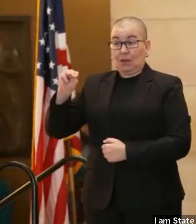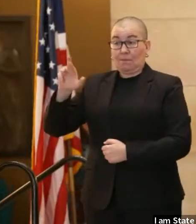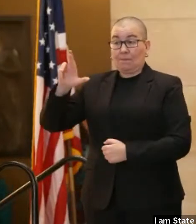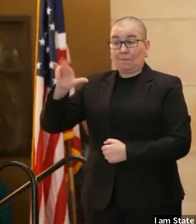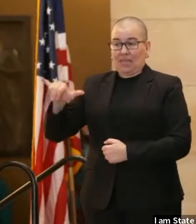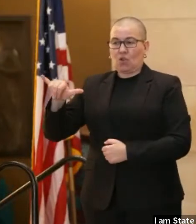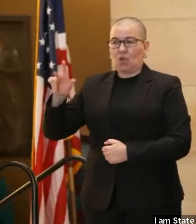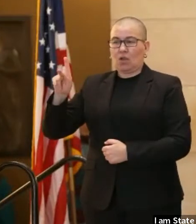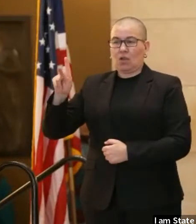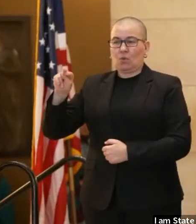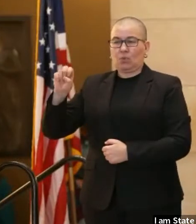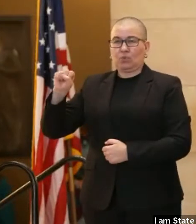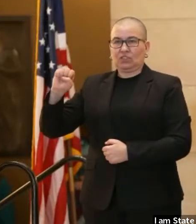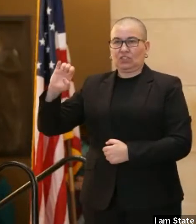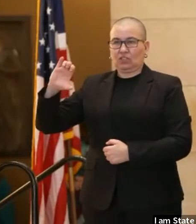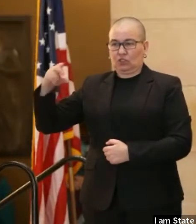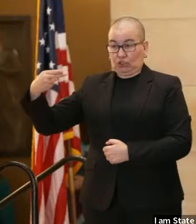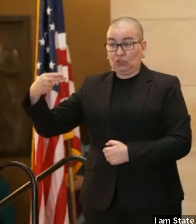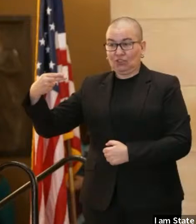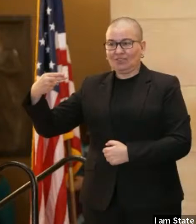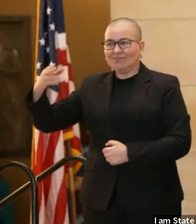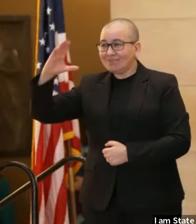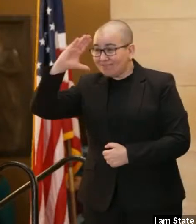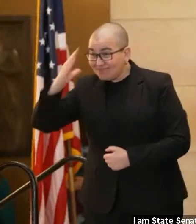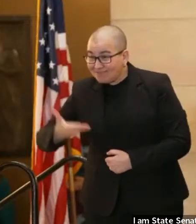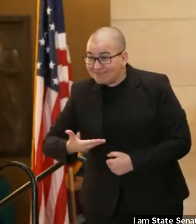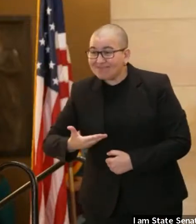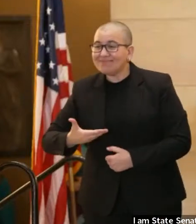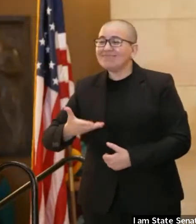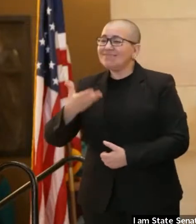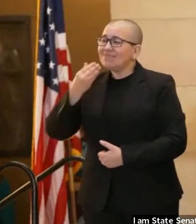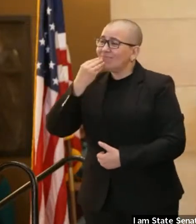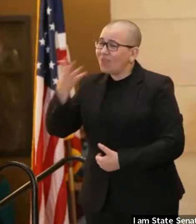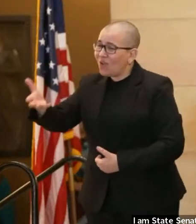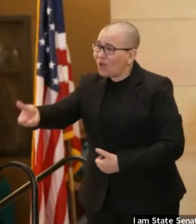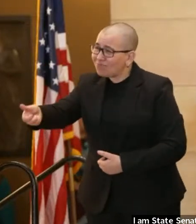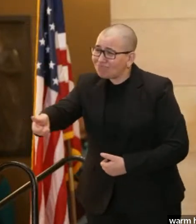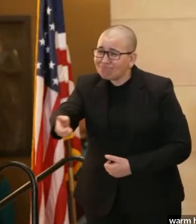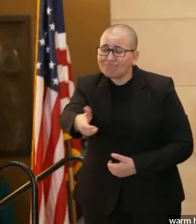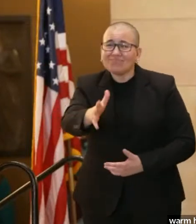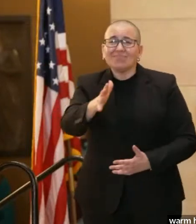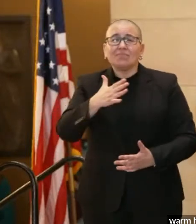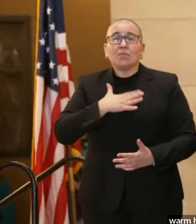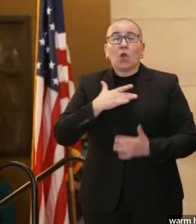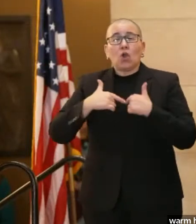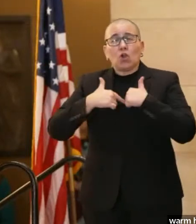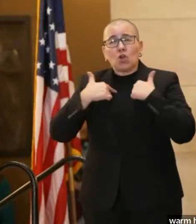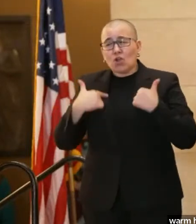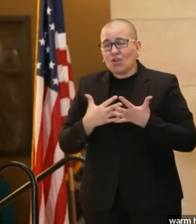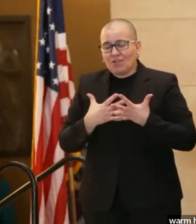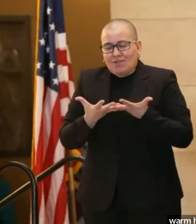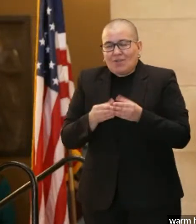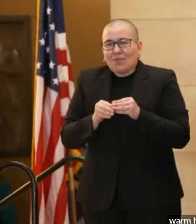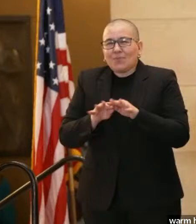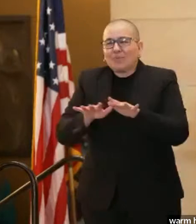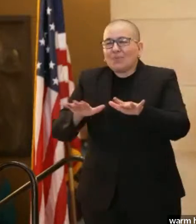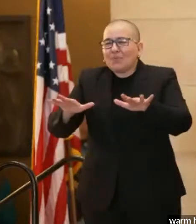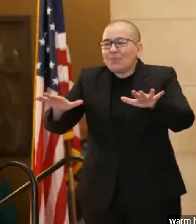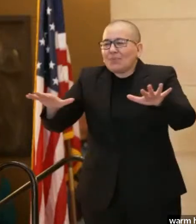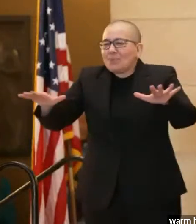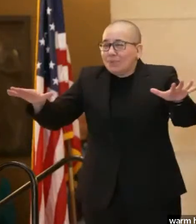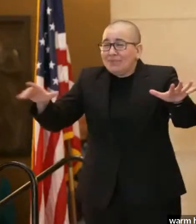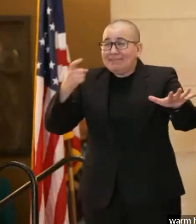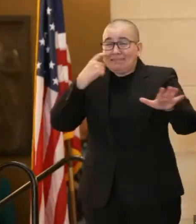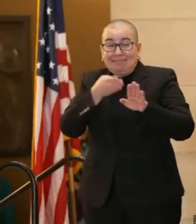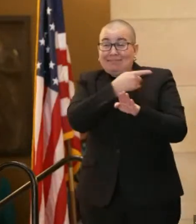warm handshake and from my heart, just as Nancy said. I